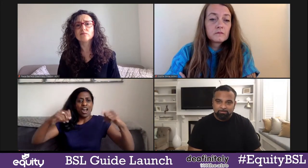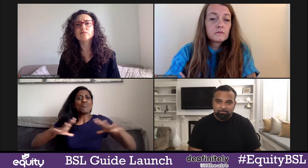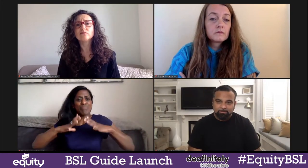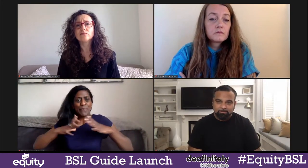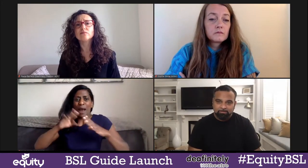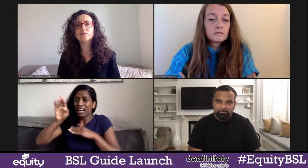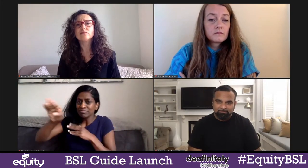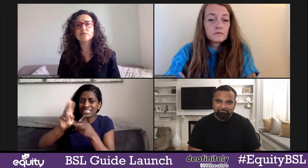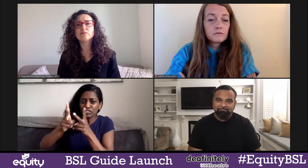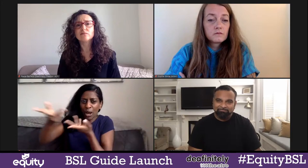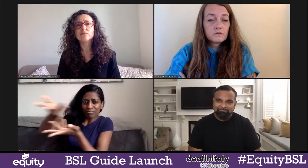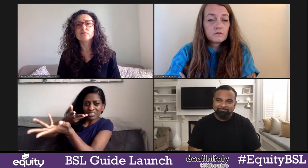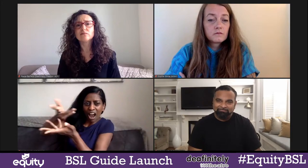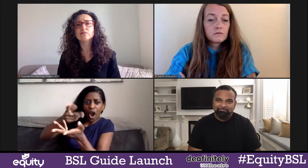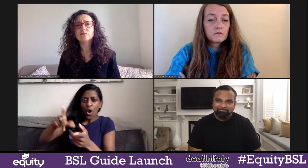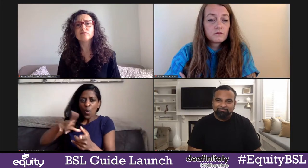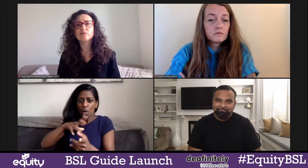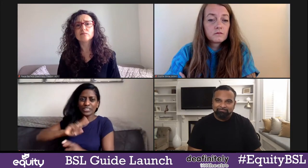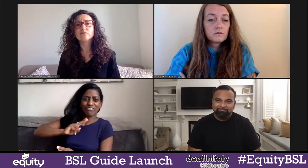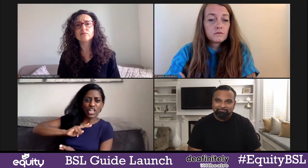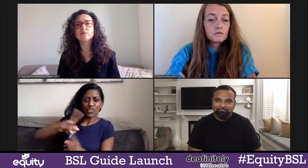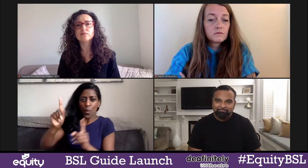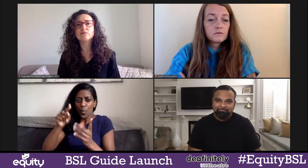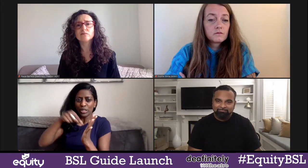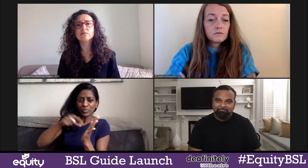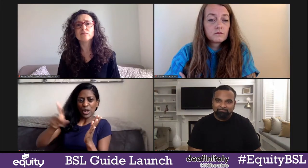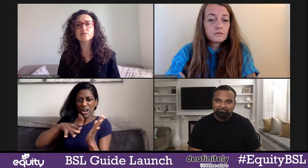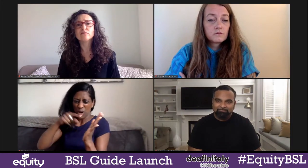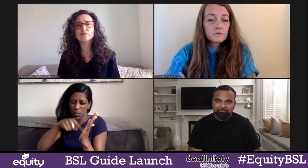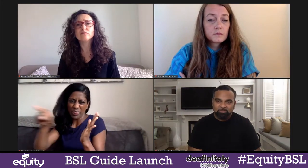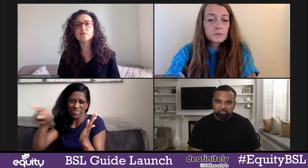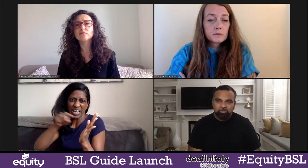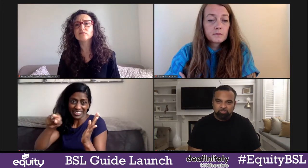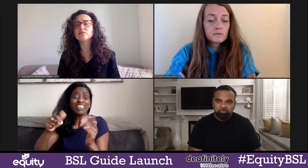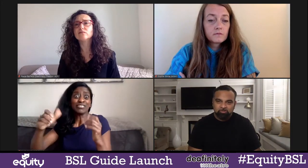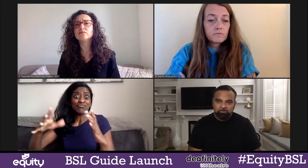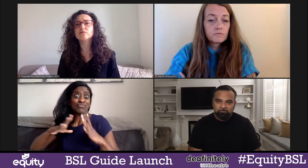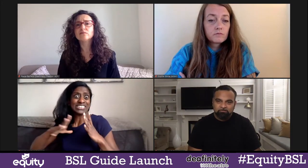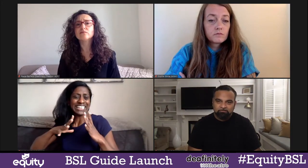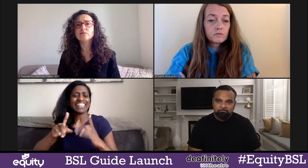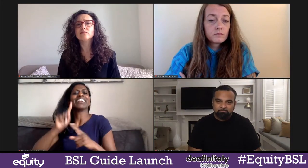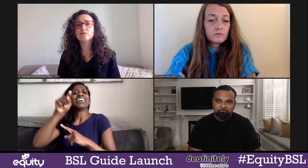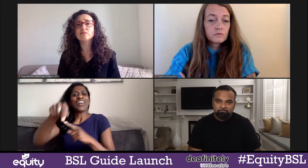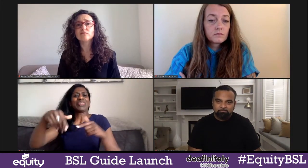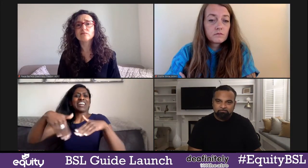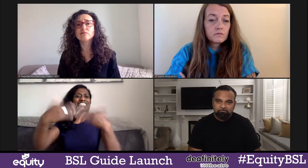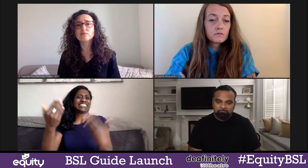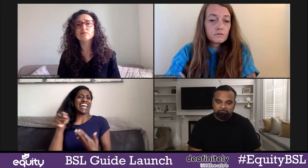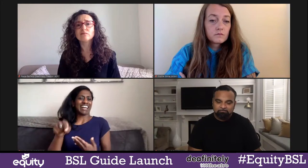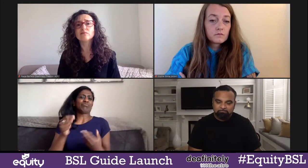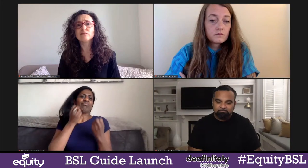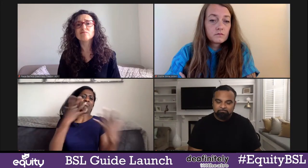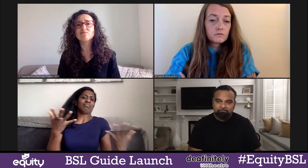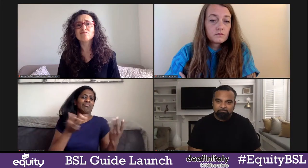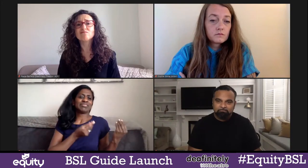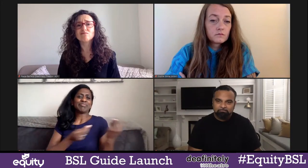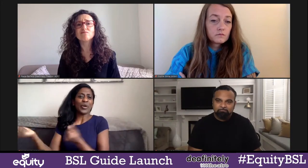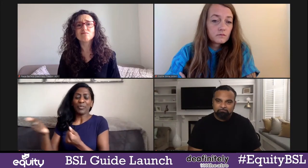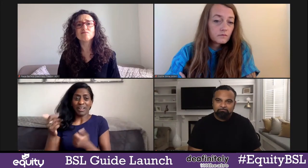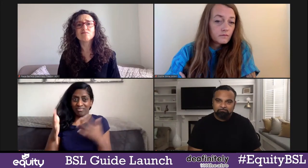advise me 4 to 5 days before an audition that it's going to take place, I can prepare with the interpreter. And then on the day, it feels